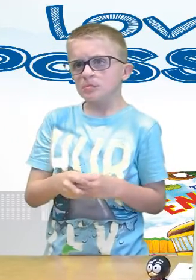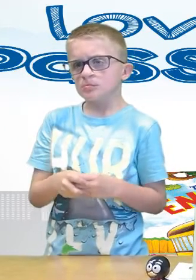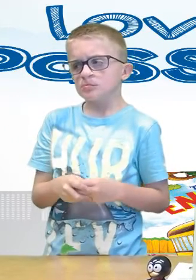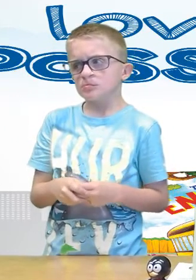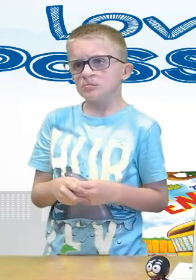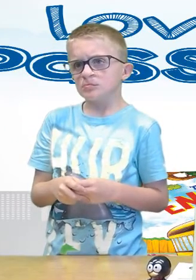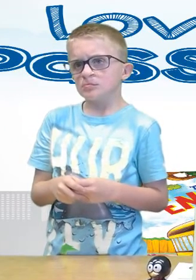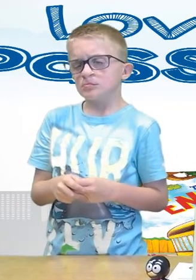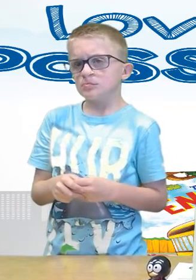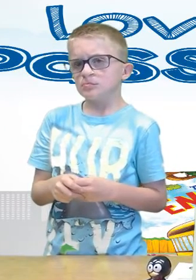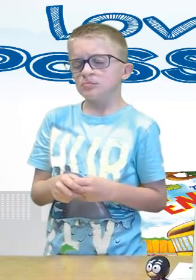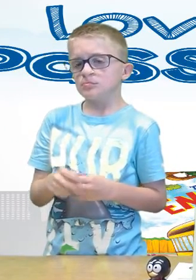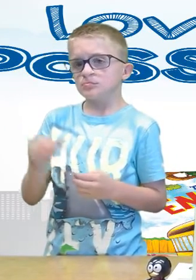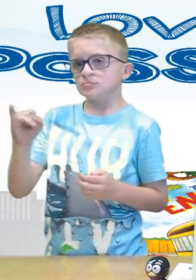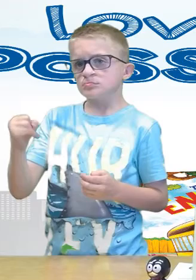Jackson, room 2,